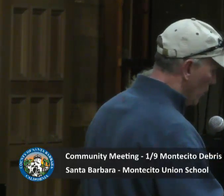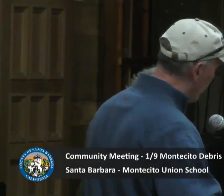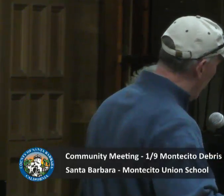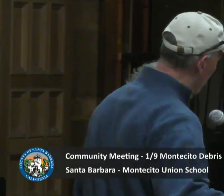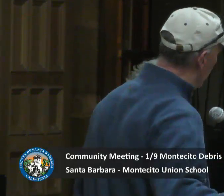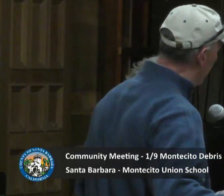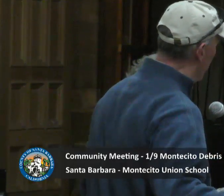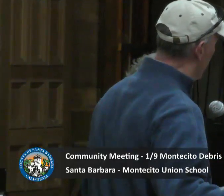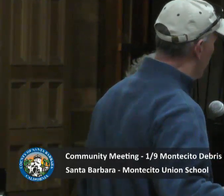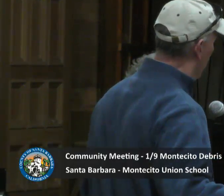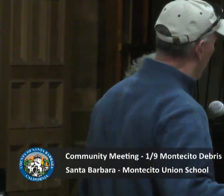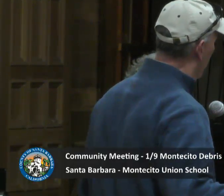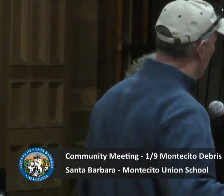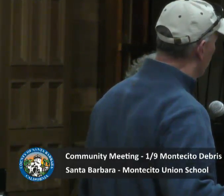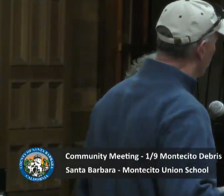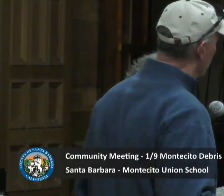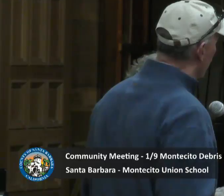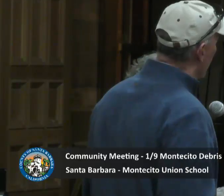Go across